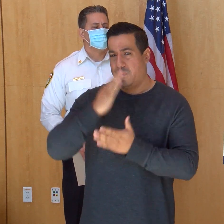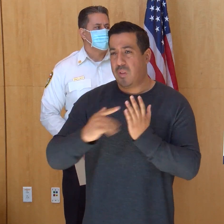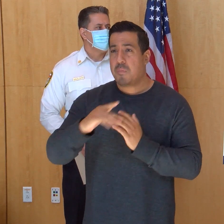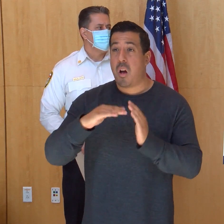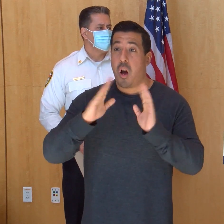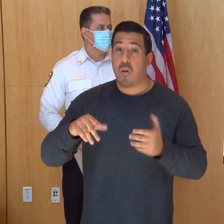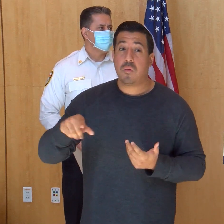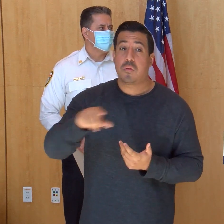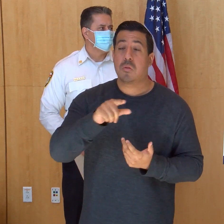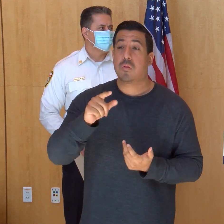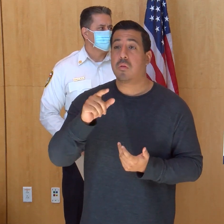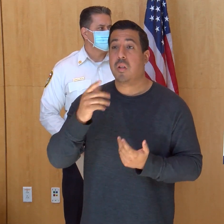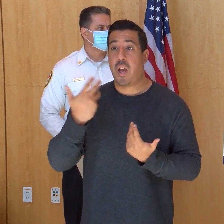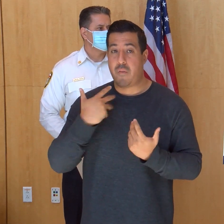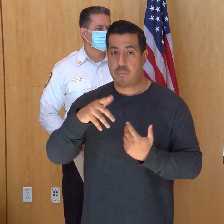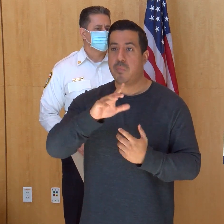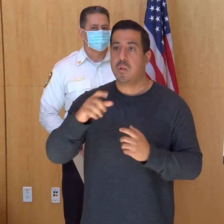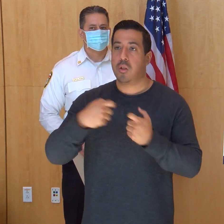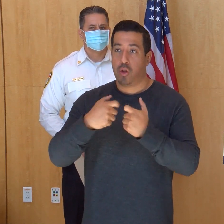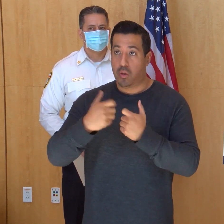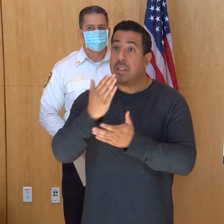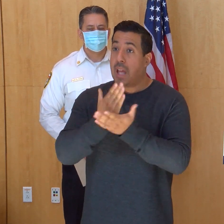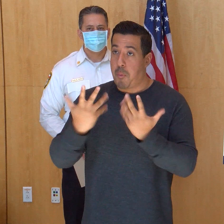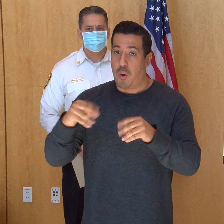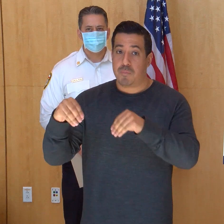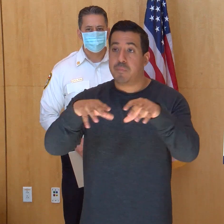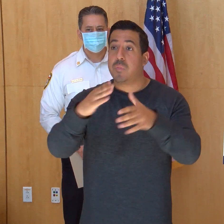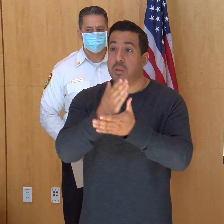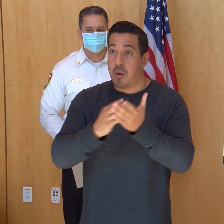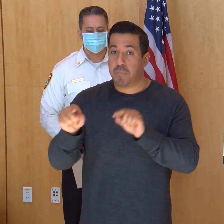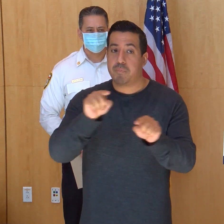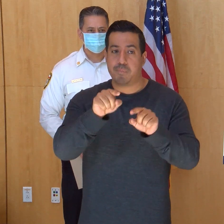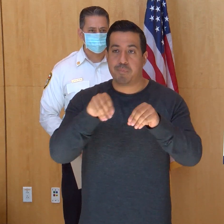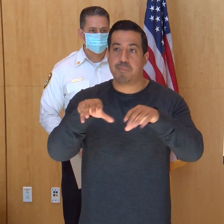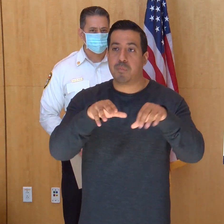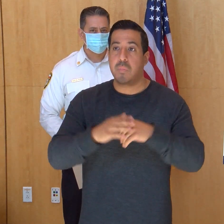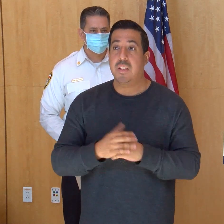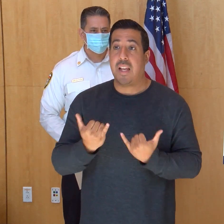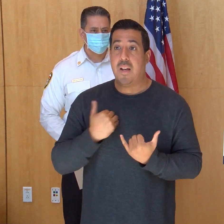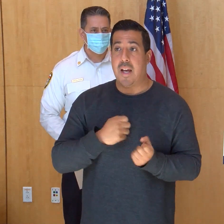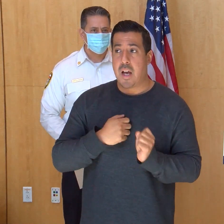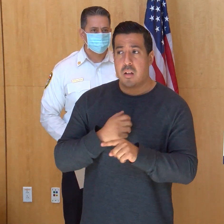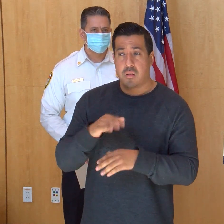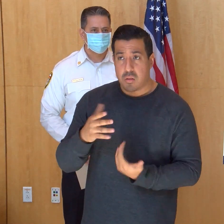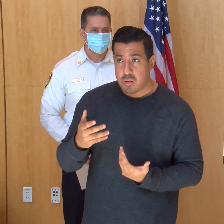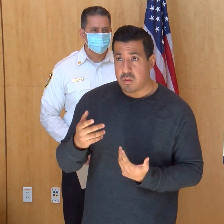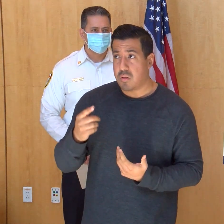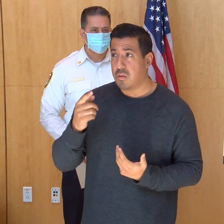households have their power have been restored, and I specifically asked, can